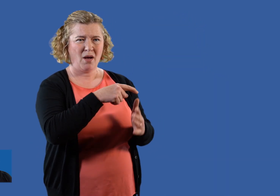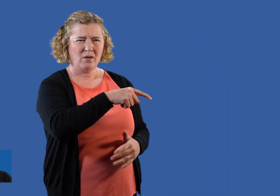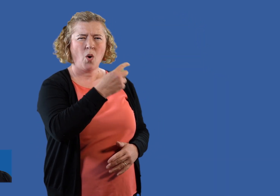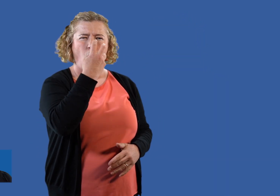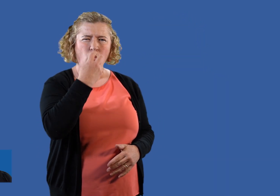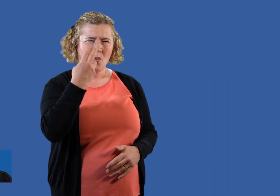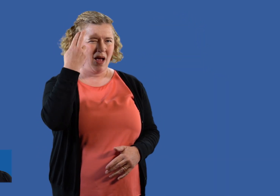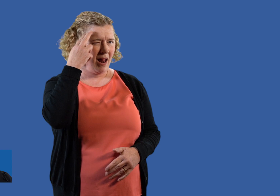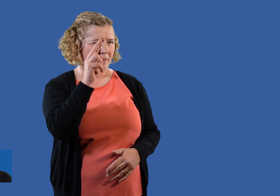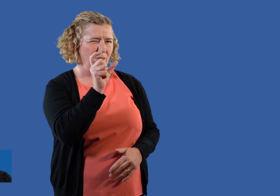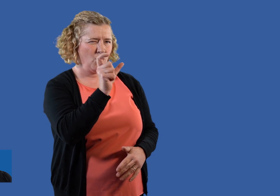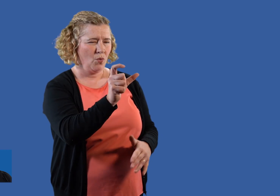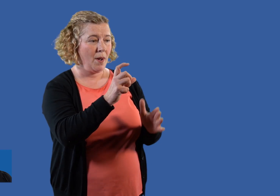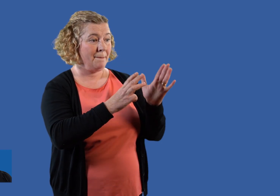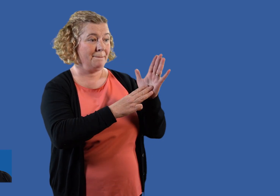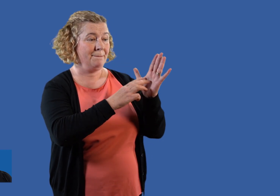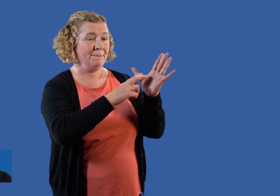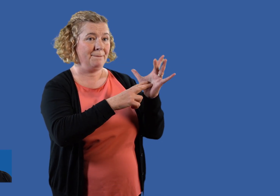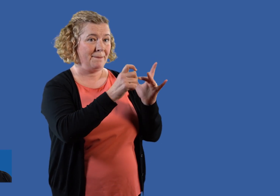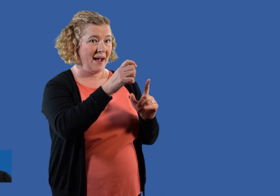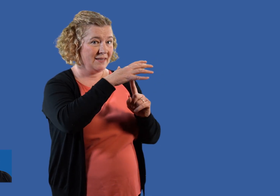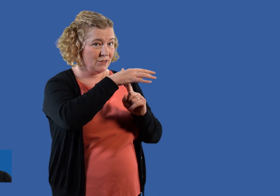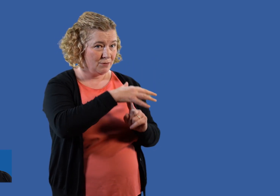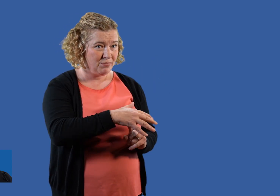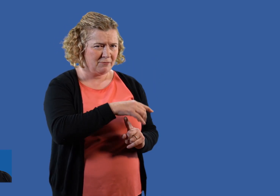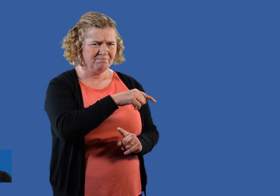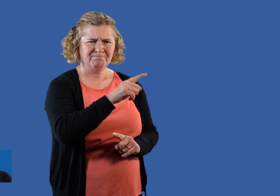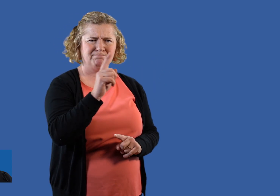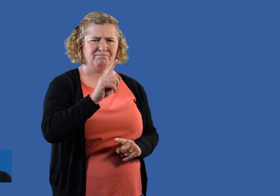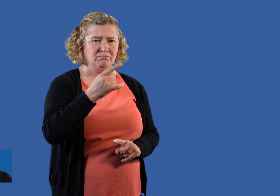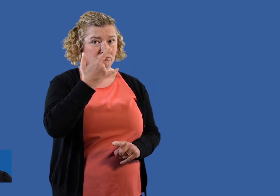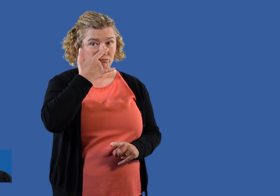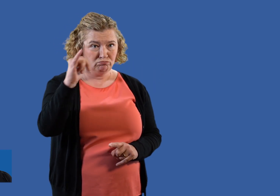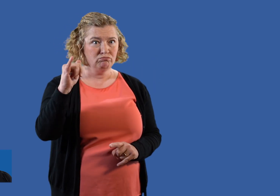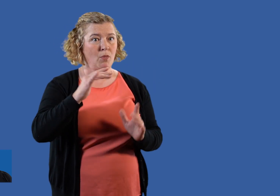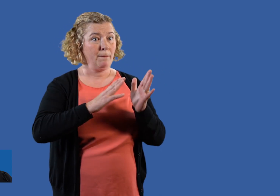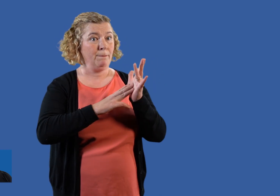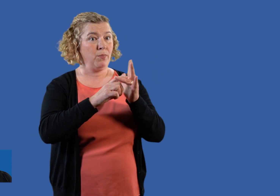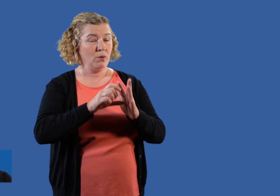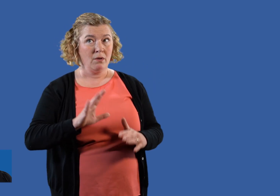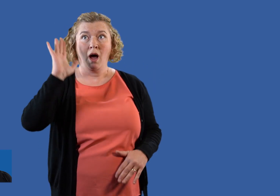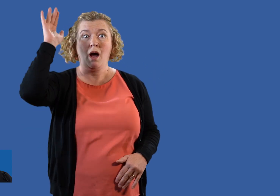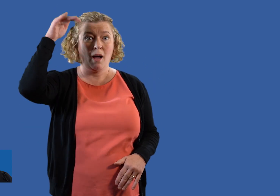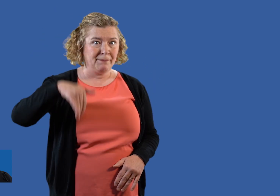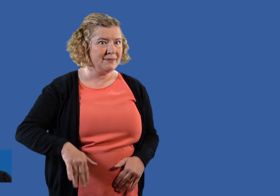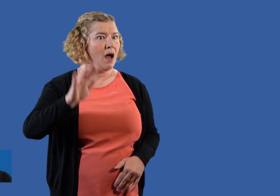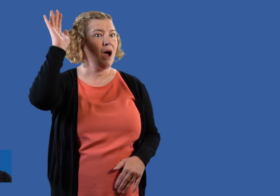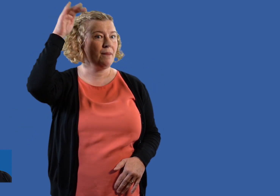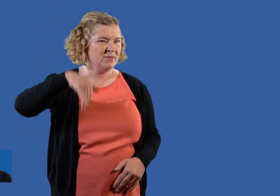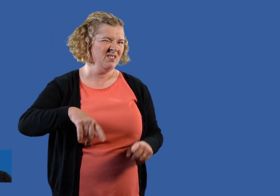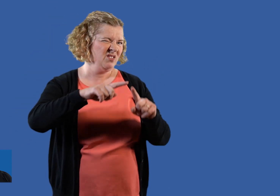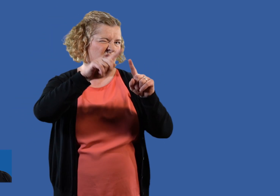start with, it's a bit of background, and it was formerly called manic depression. It caused extreme mood shifts ranging from